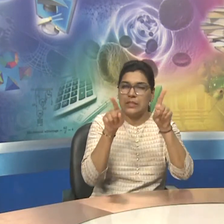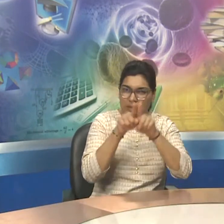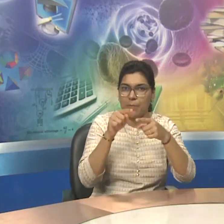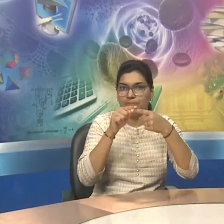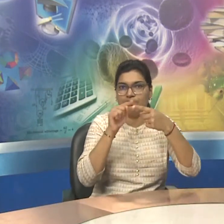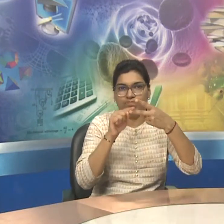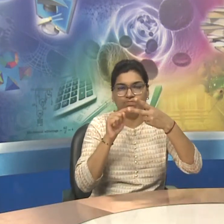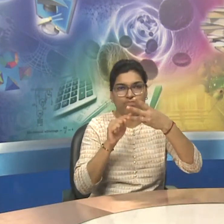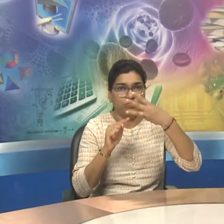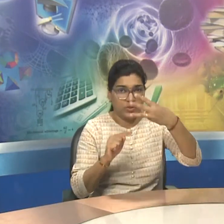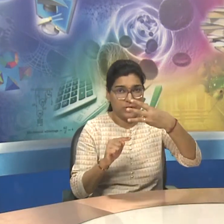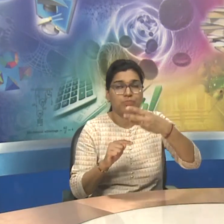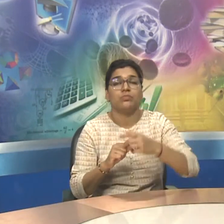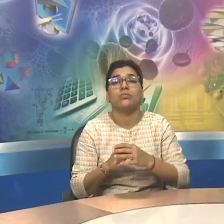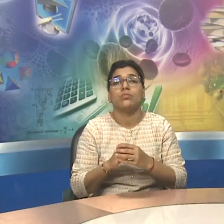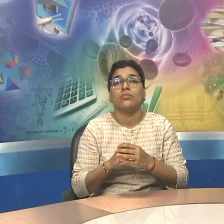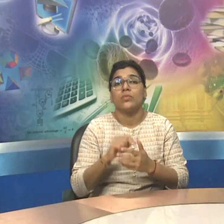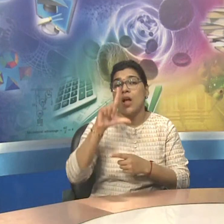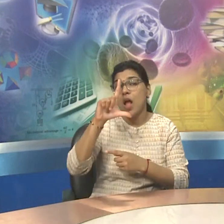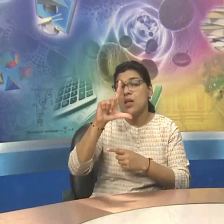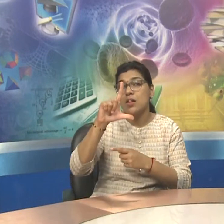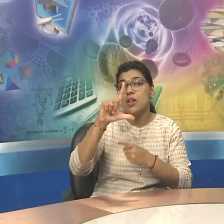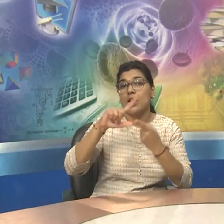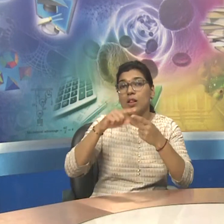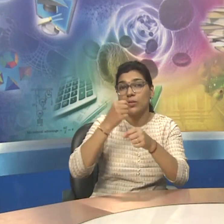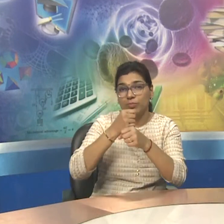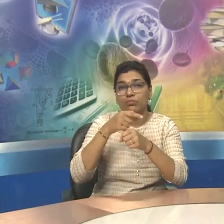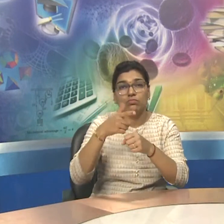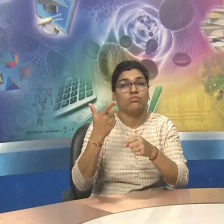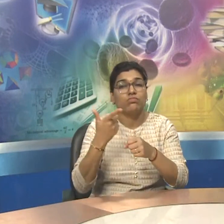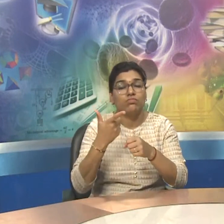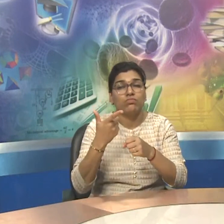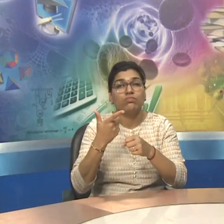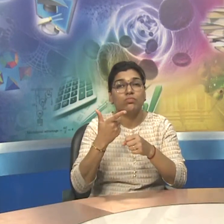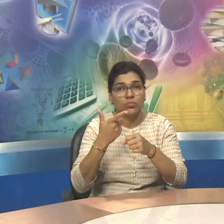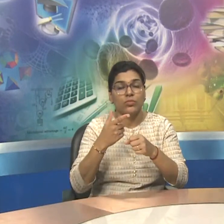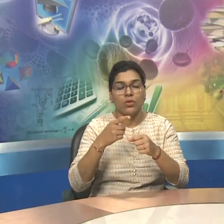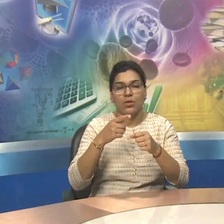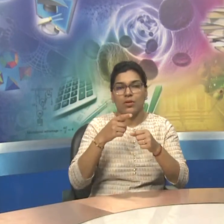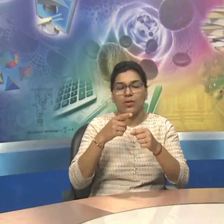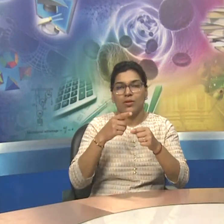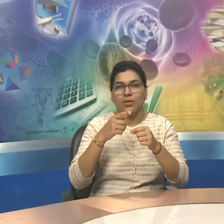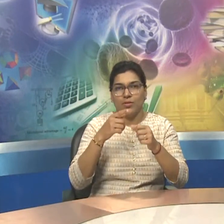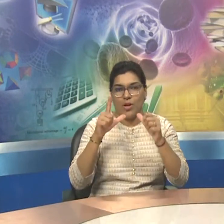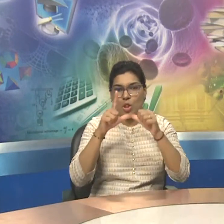Though its 3 organs are